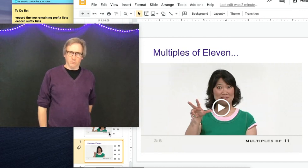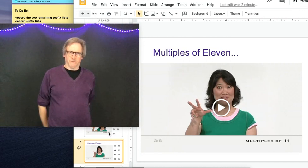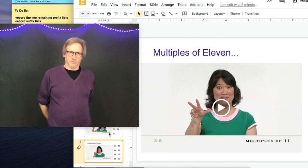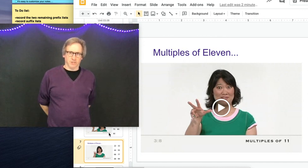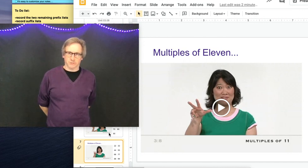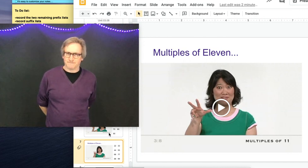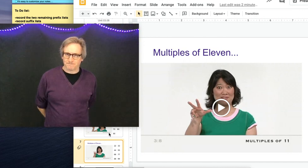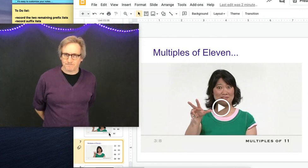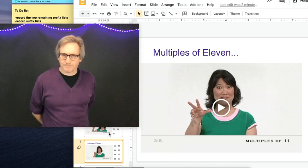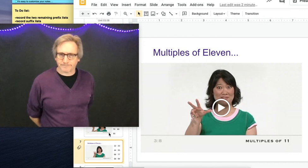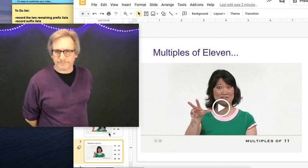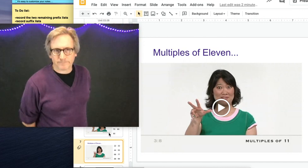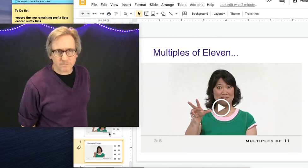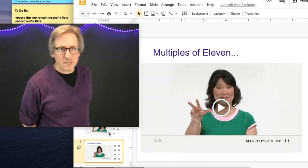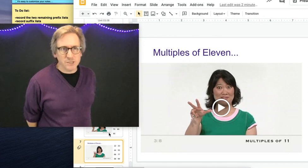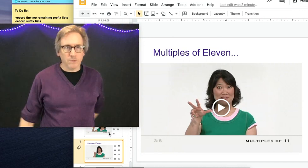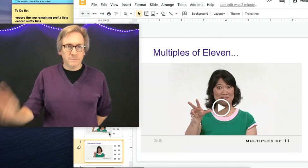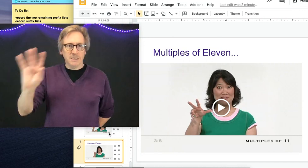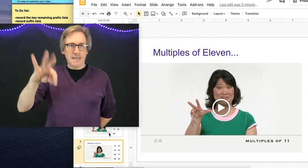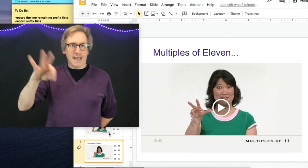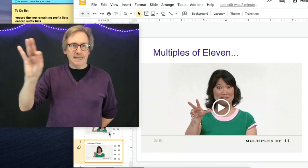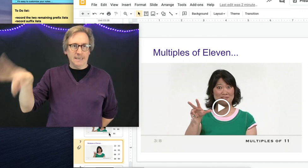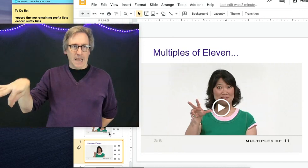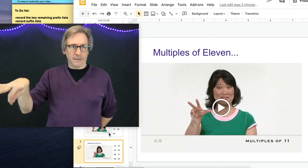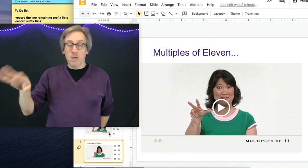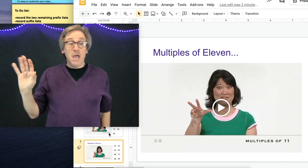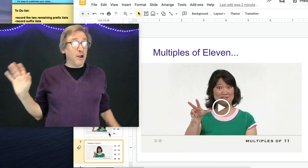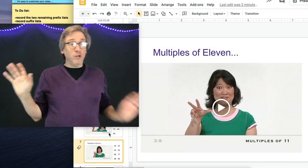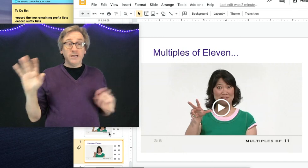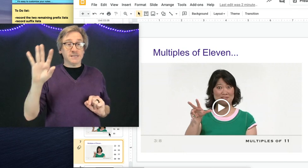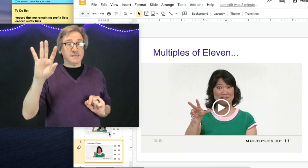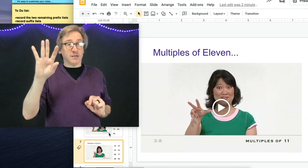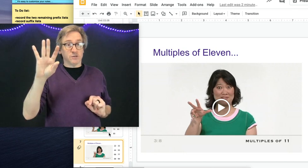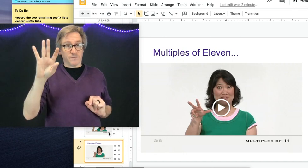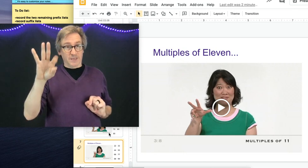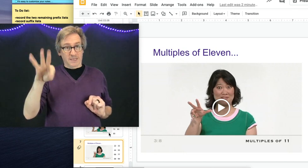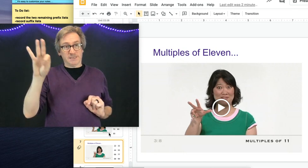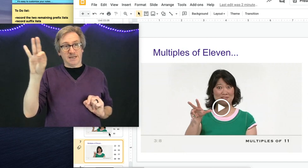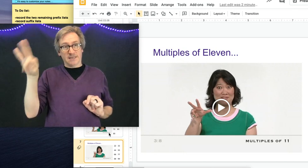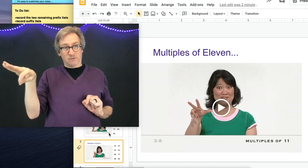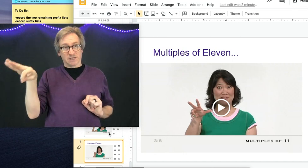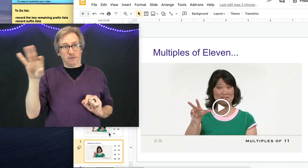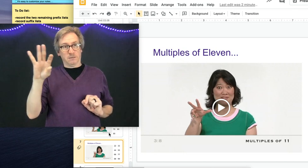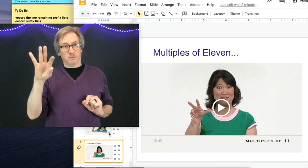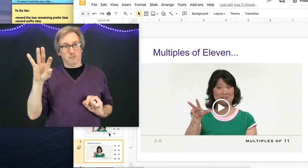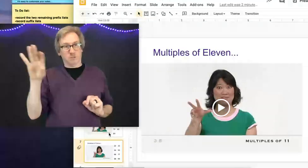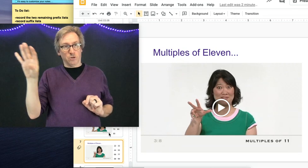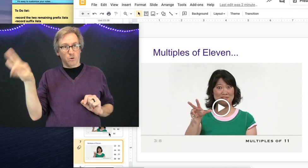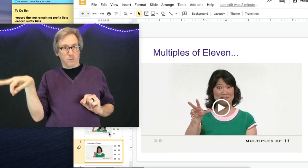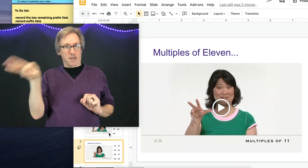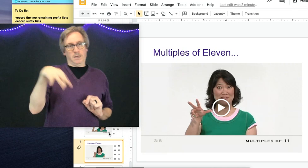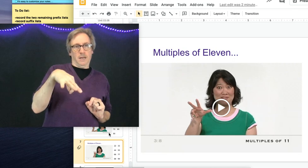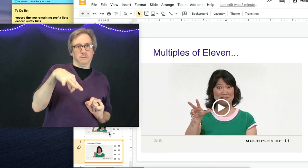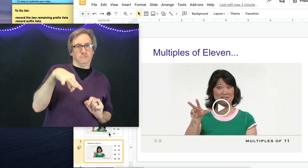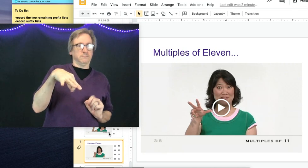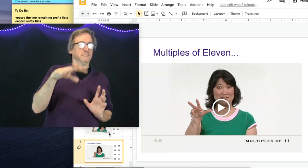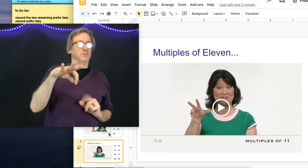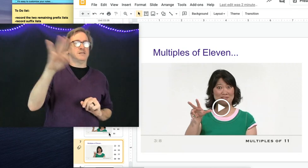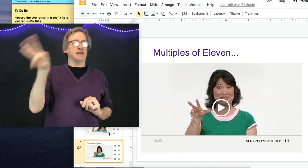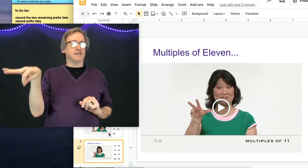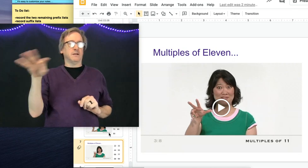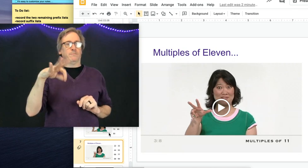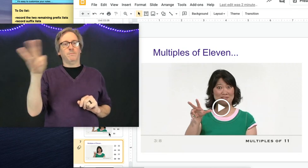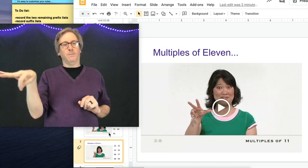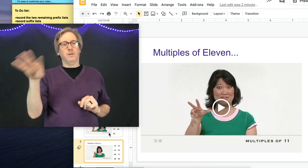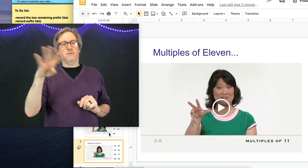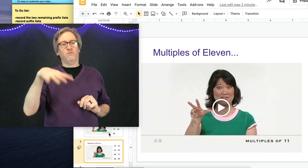eat your furniture. So 99. And all it is it goes from the inside to the outside. Don't go 99. It goes